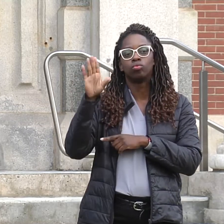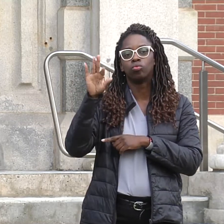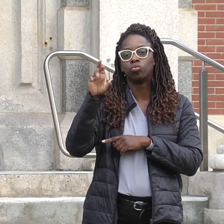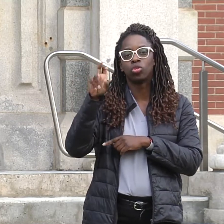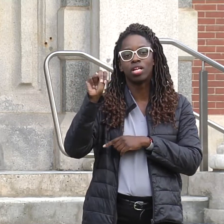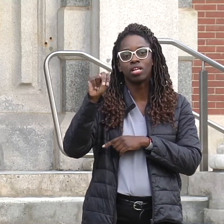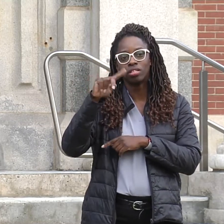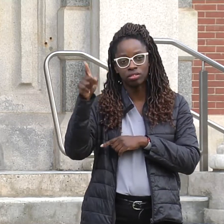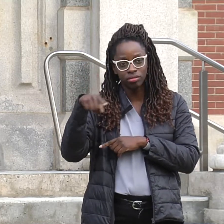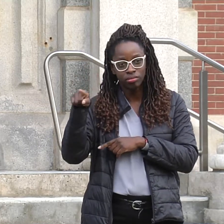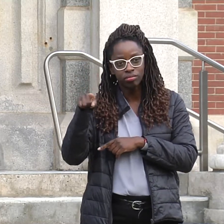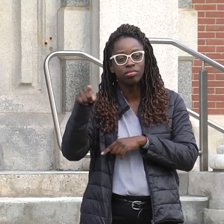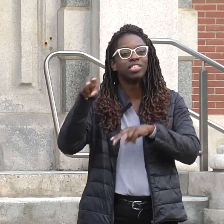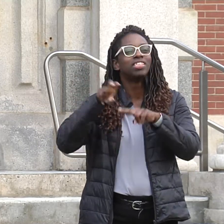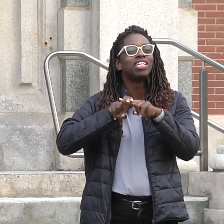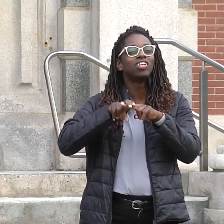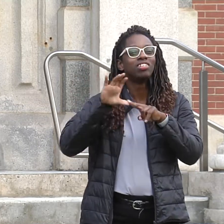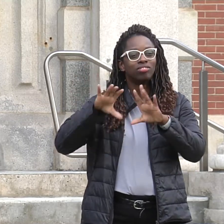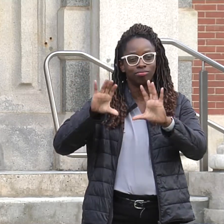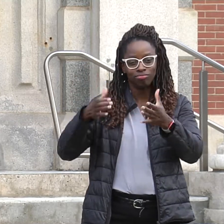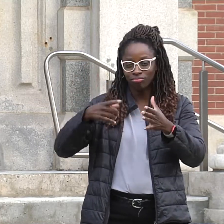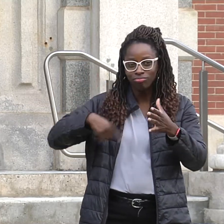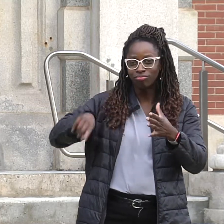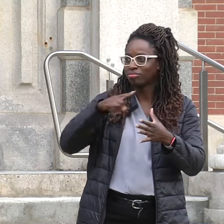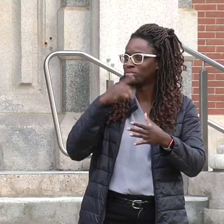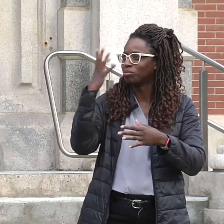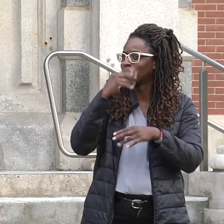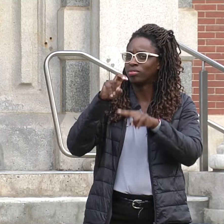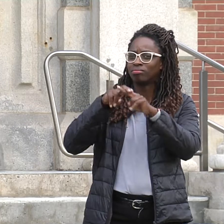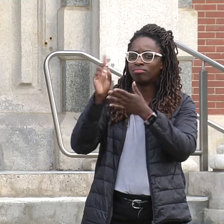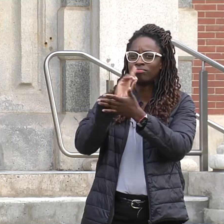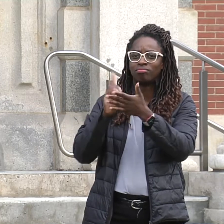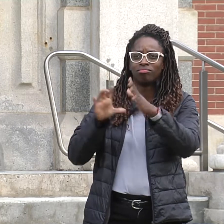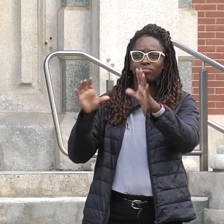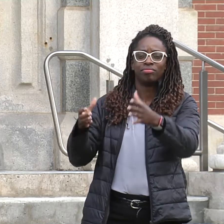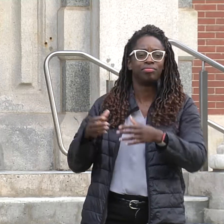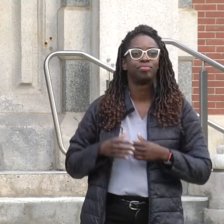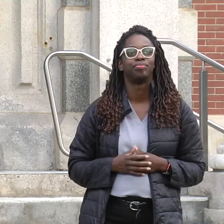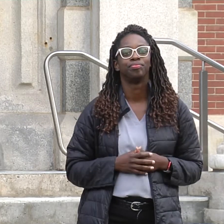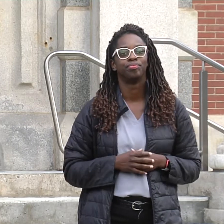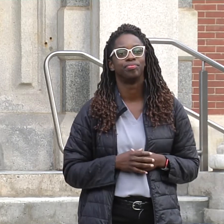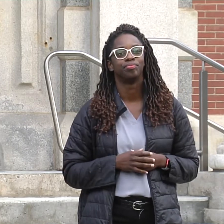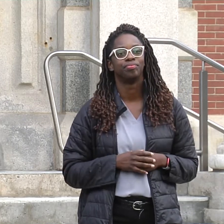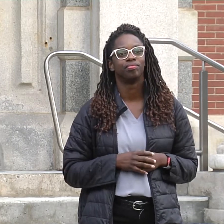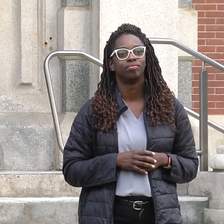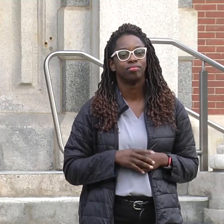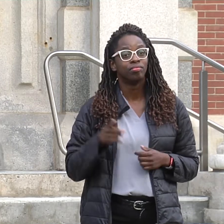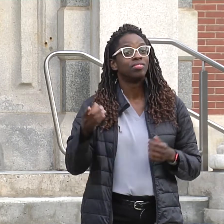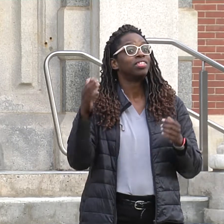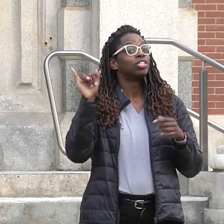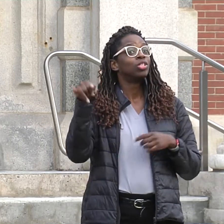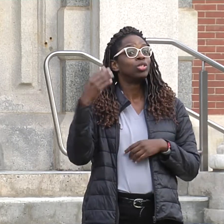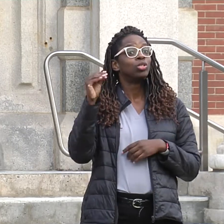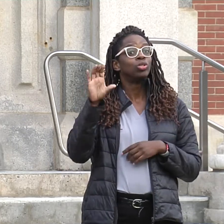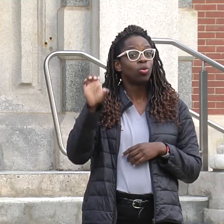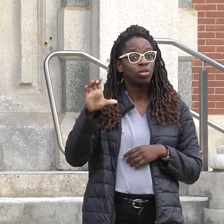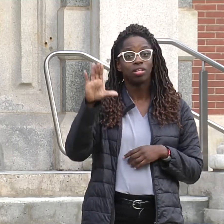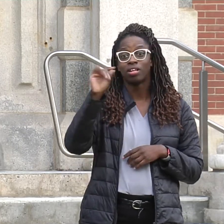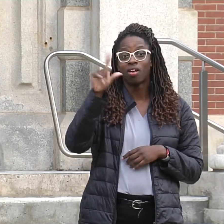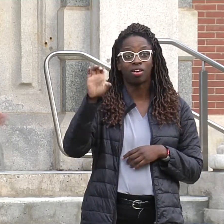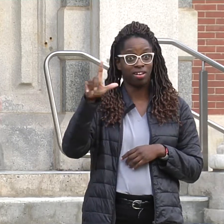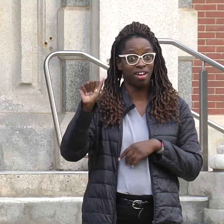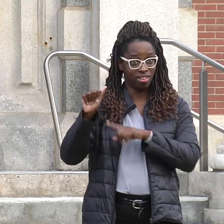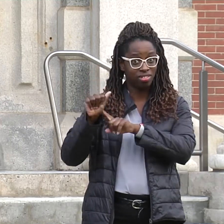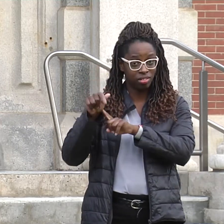They're absolutely perfect. I want to thank Joe Vazella from Vazella Design, who did the all the engineering for the project, and Banshee